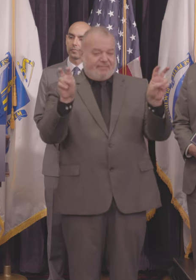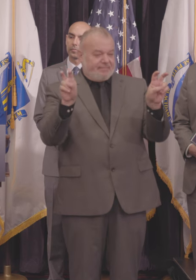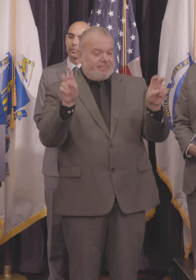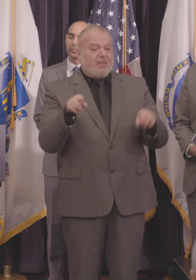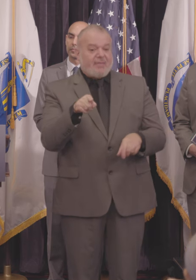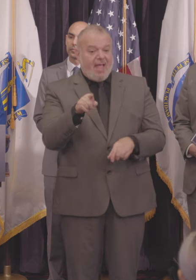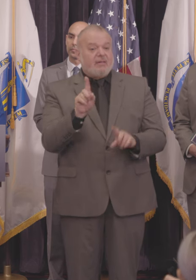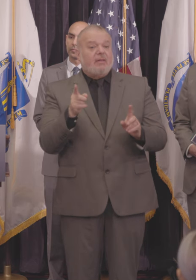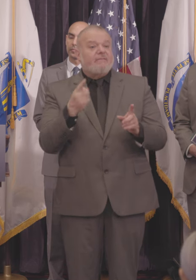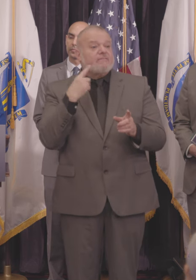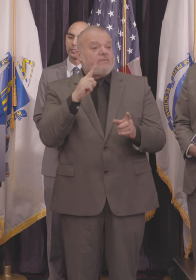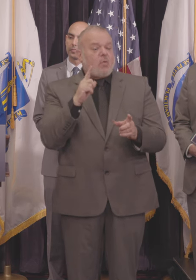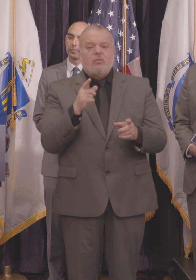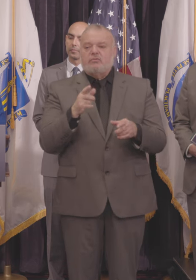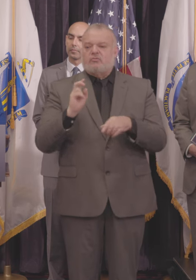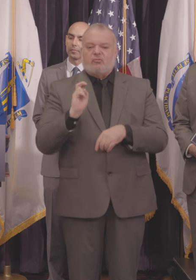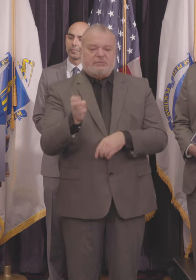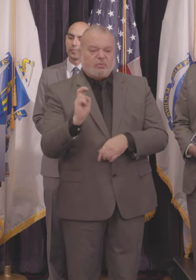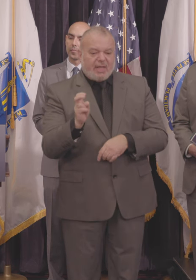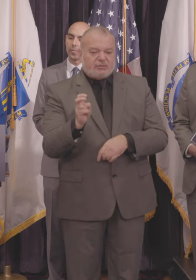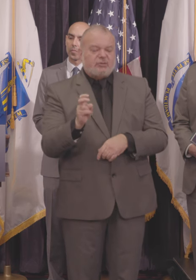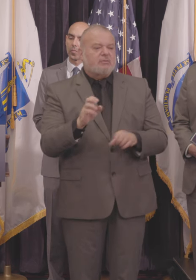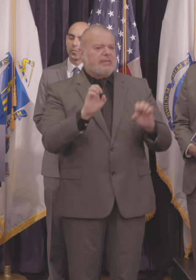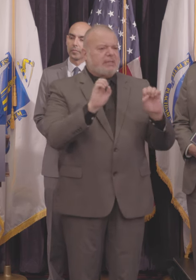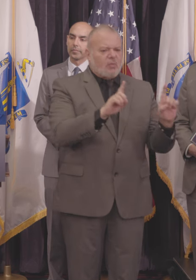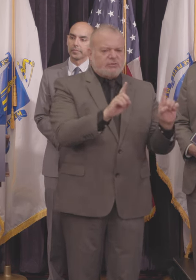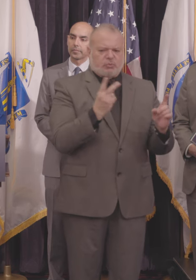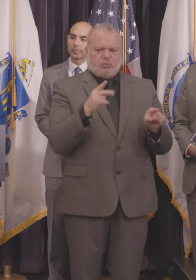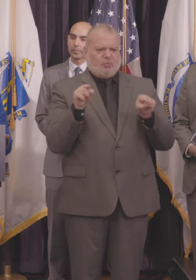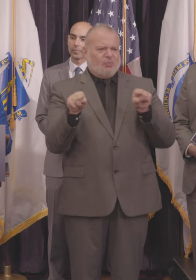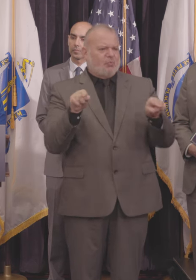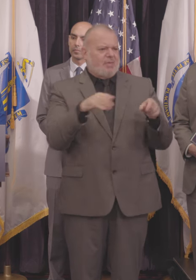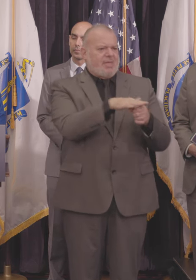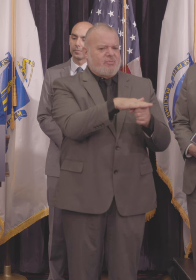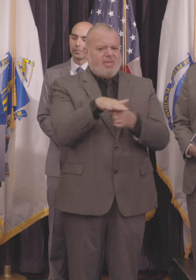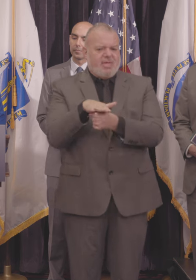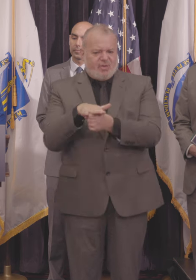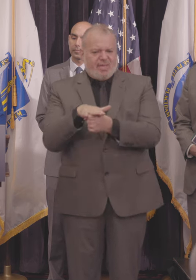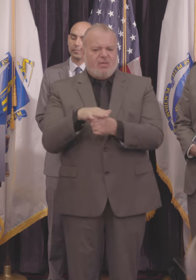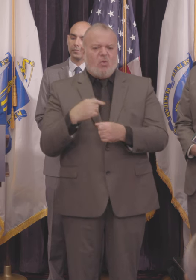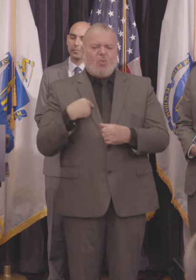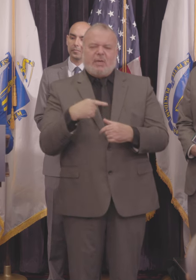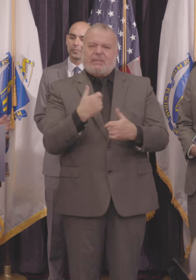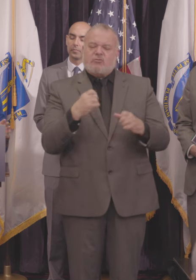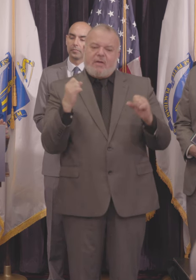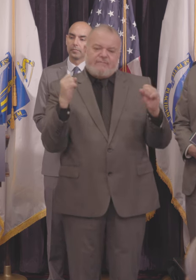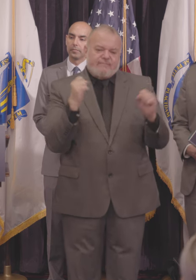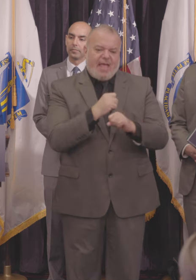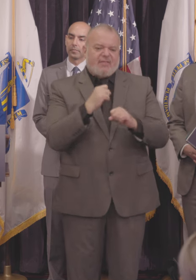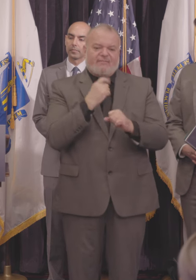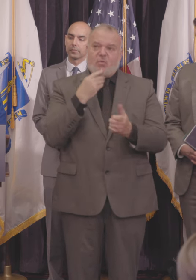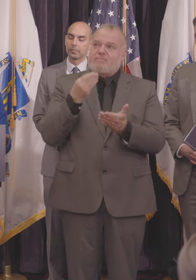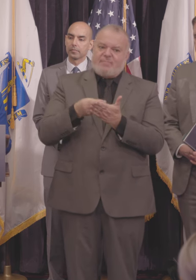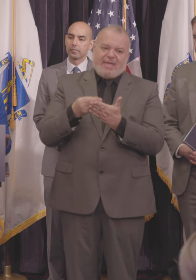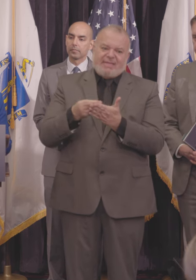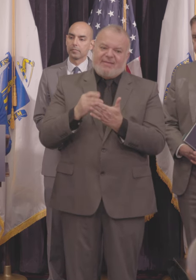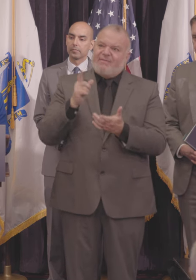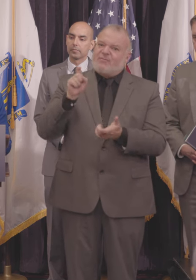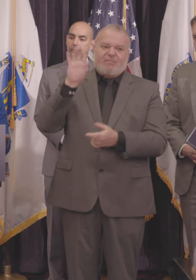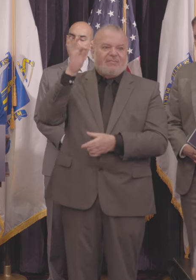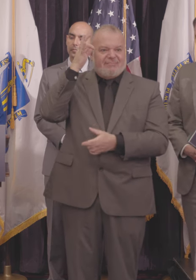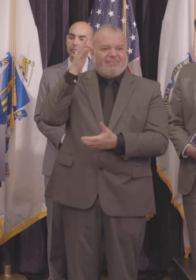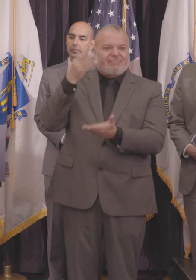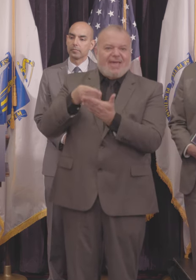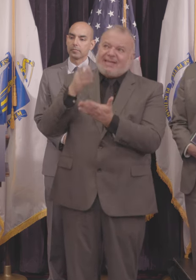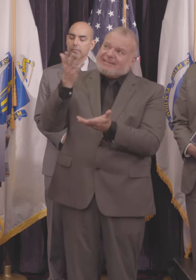we've gone so hard to compete for federal dollars. We've won funding for West East Rail, Cape Cod Bridges, and so much